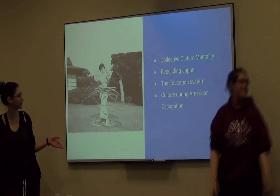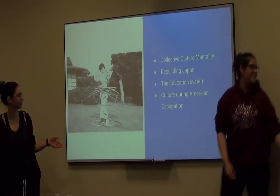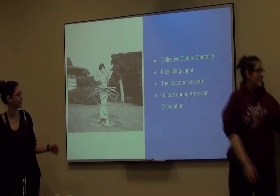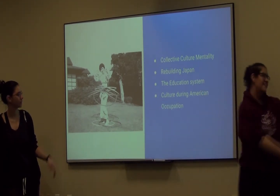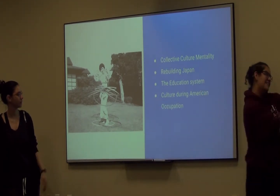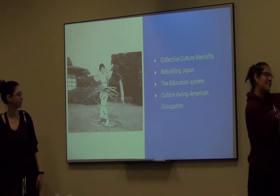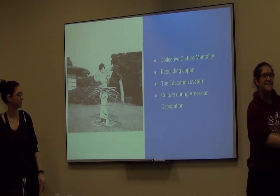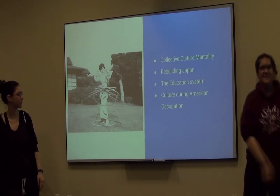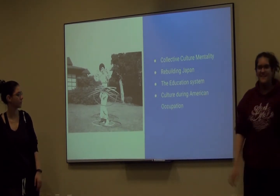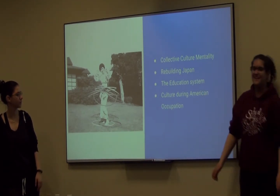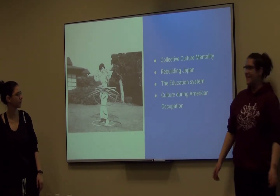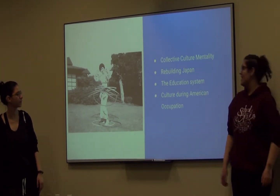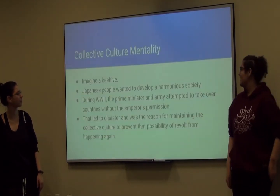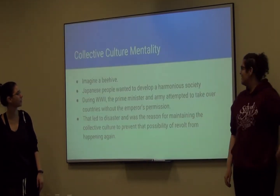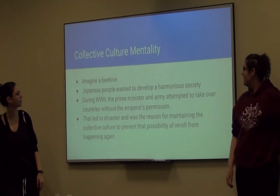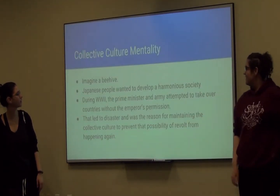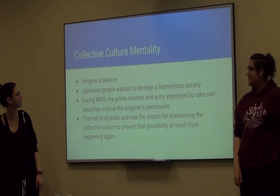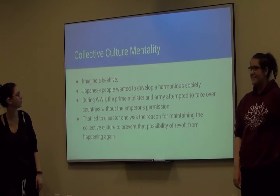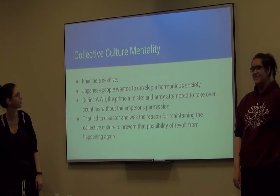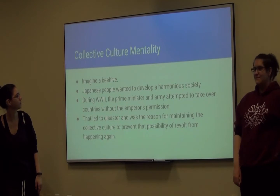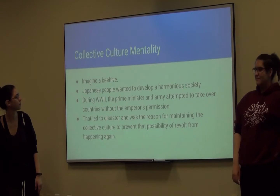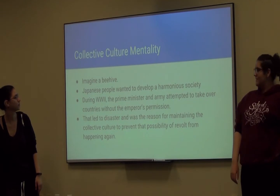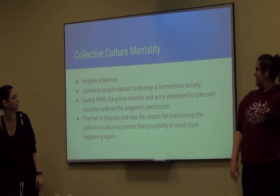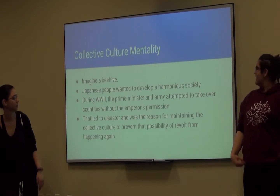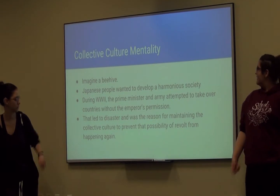There's an image, a hula hooper.